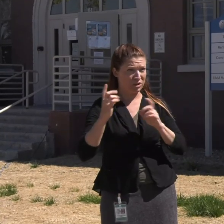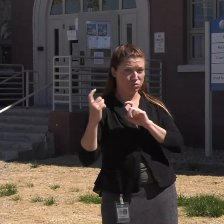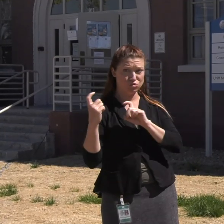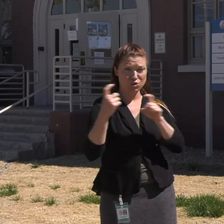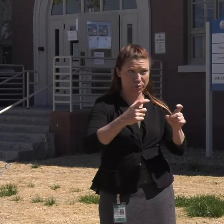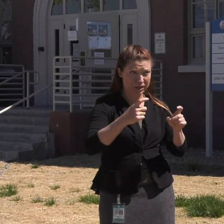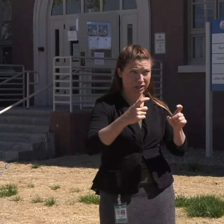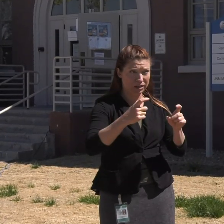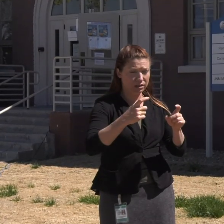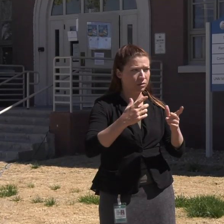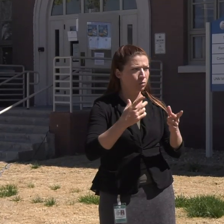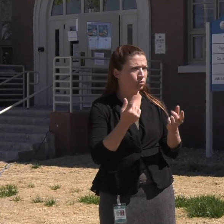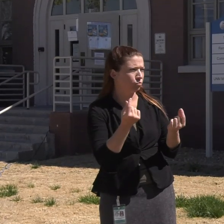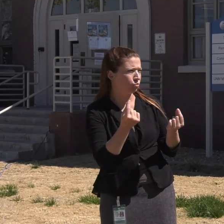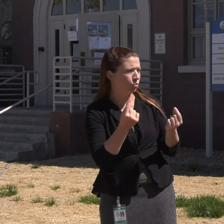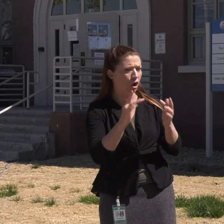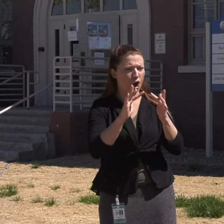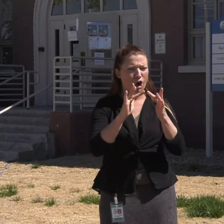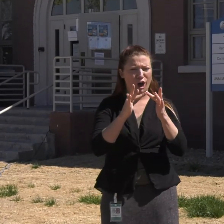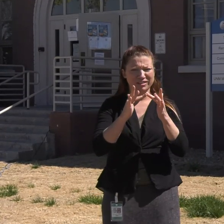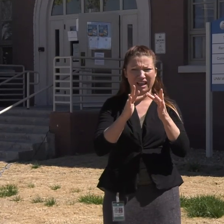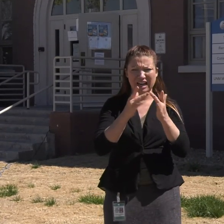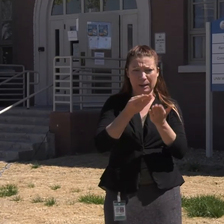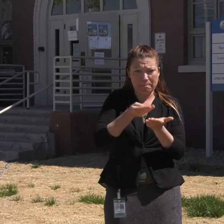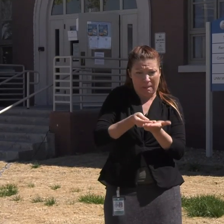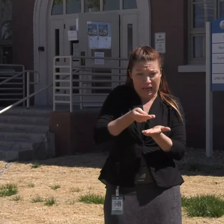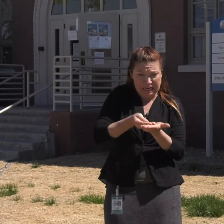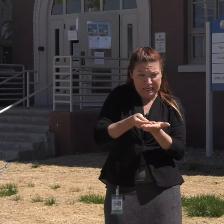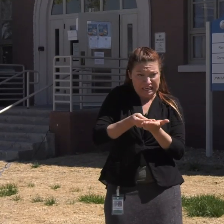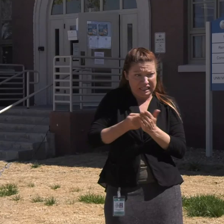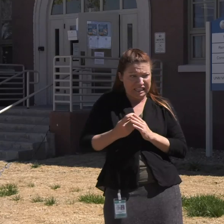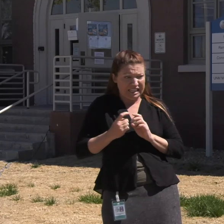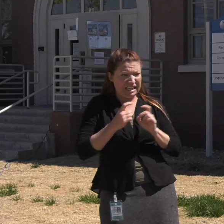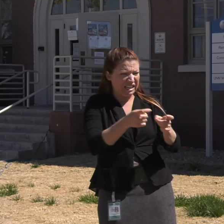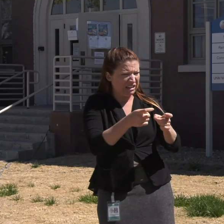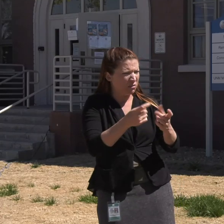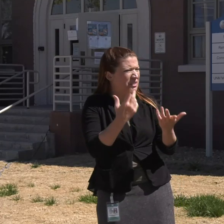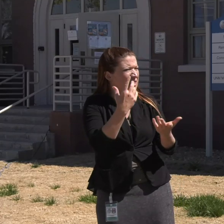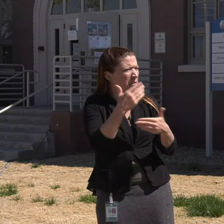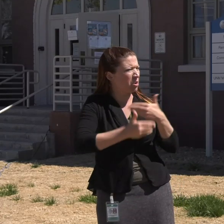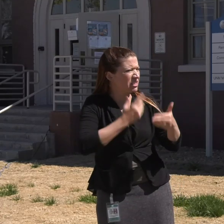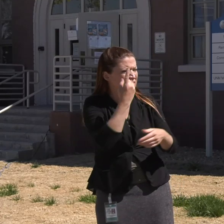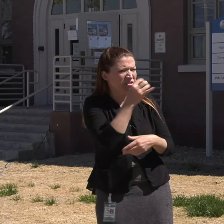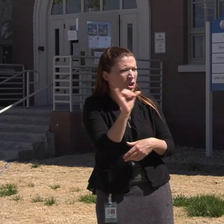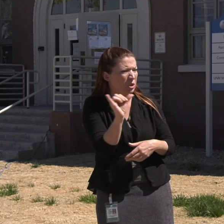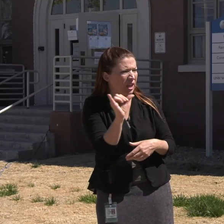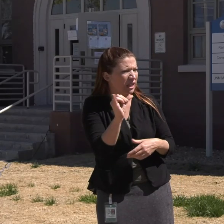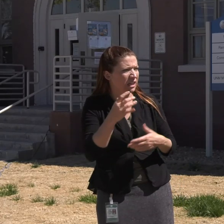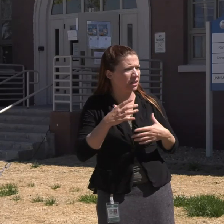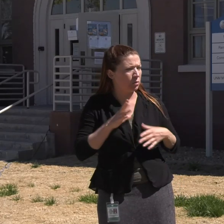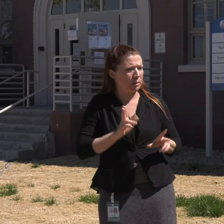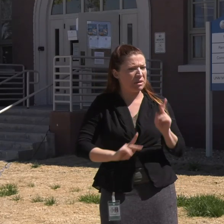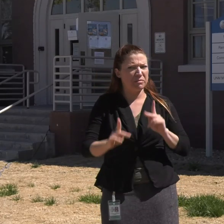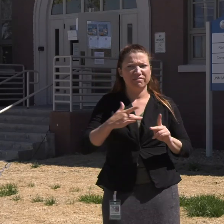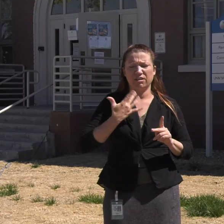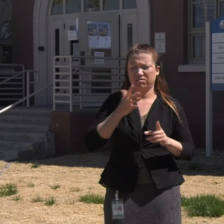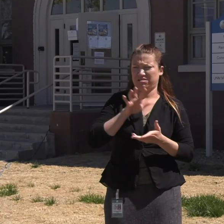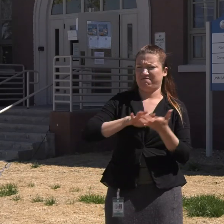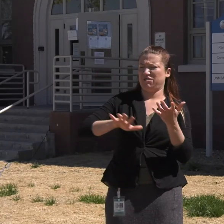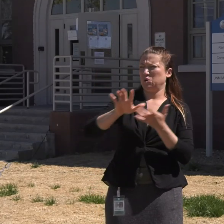to donate money to, like, how? What's the process like? So uh-huh. No confusion in terms of them wanting to help get